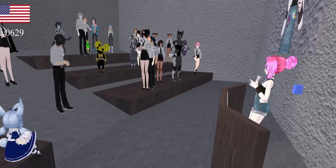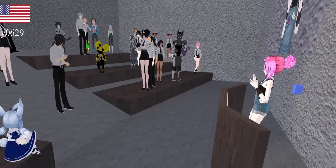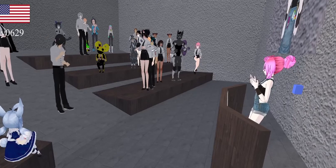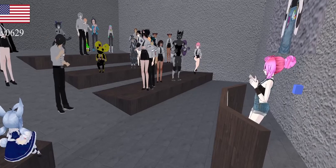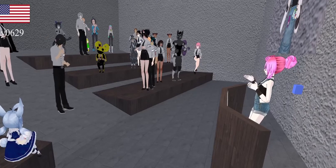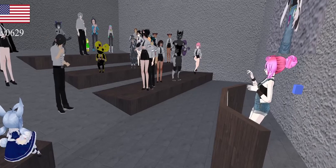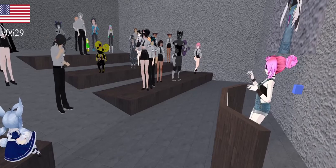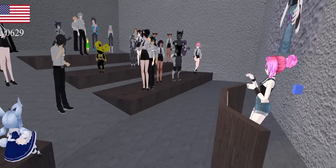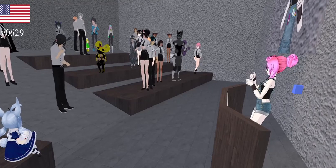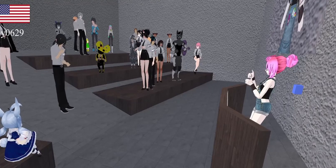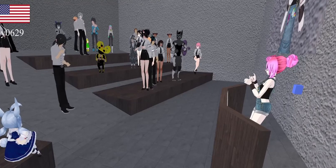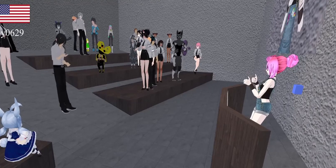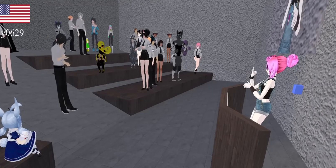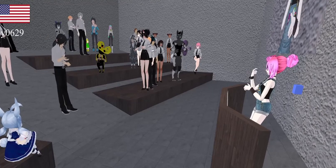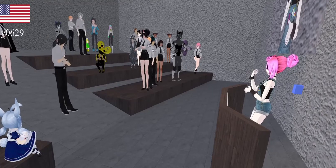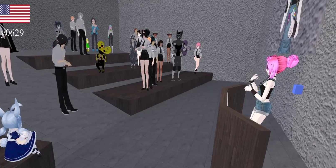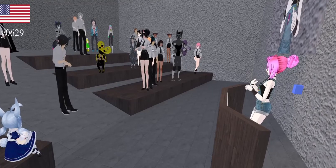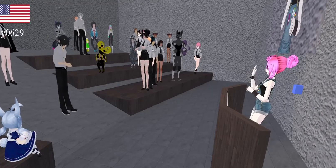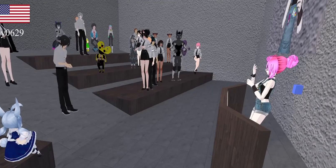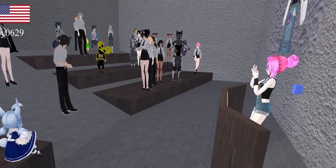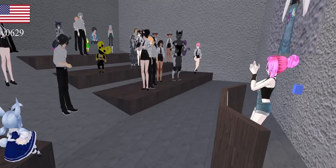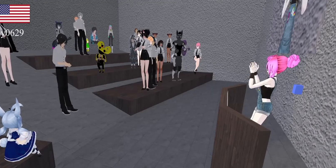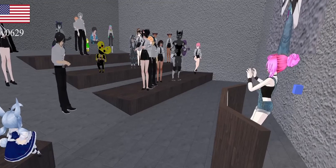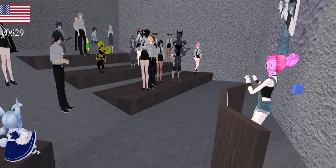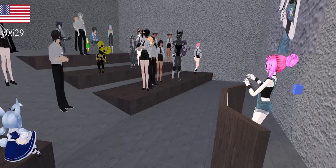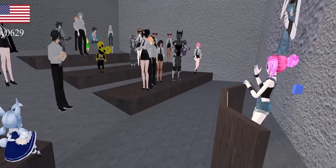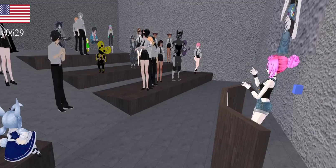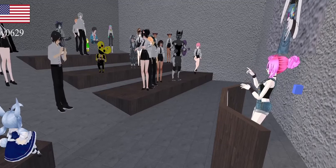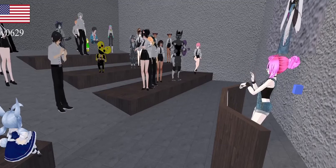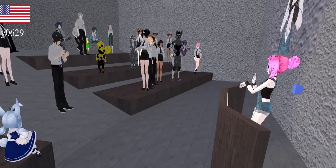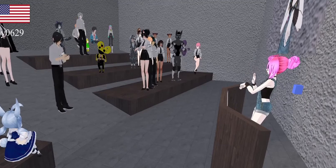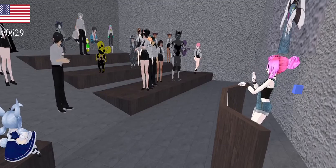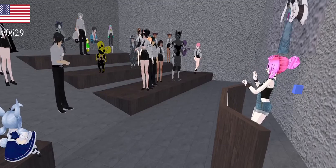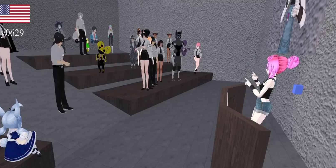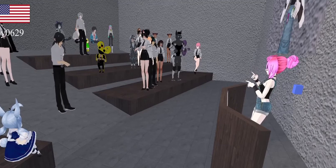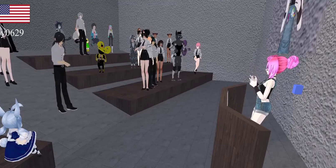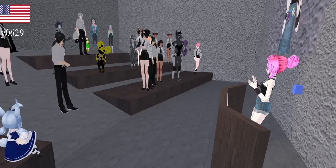I took off my headset for a split second for something. So I might be a little bit behind.